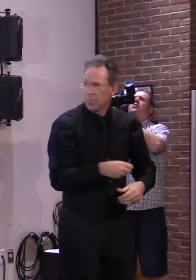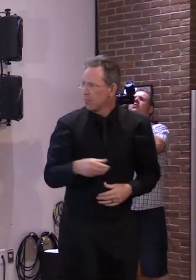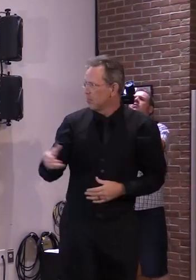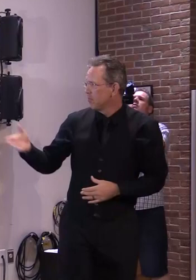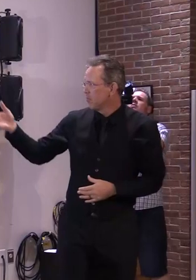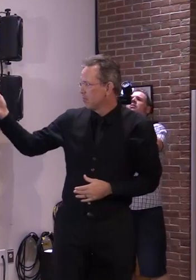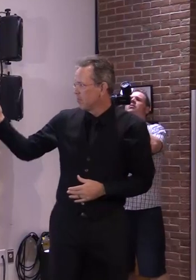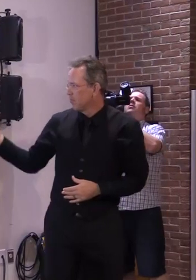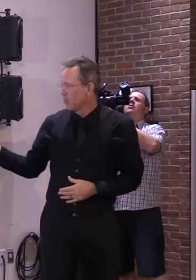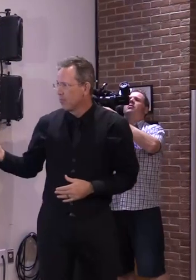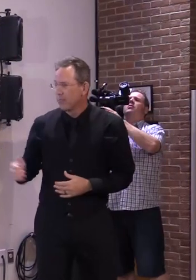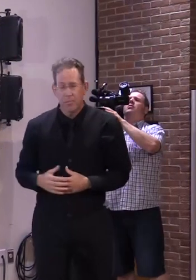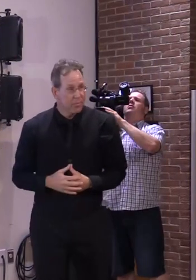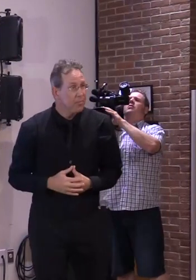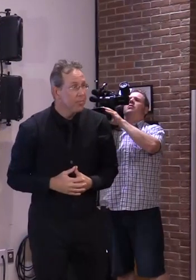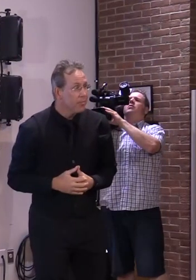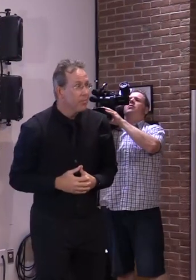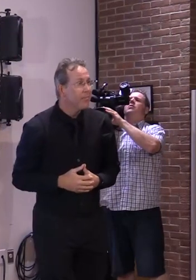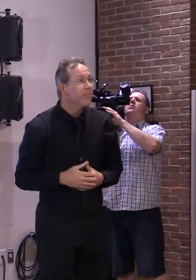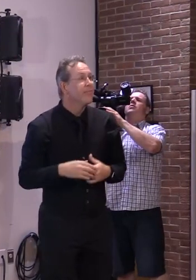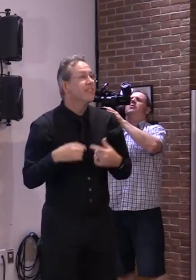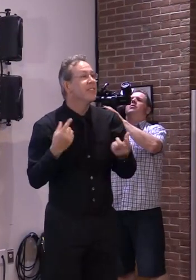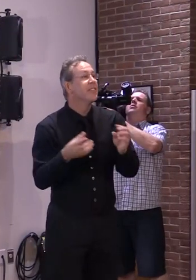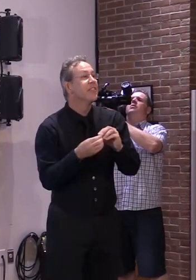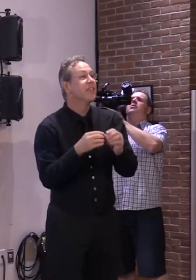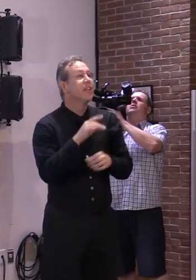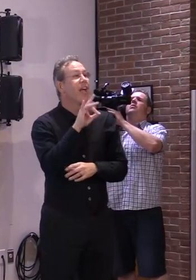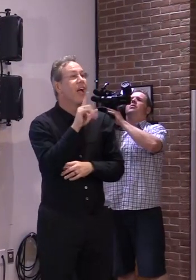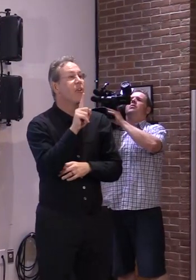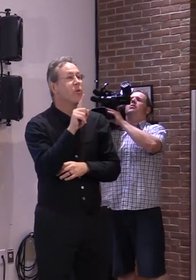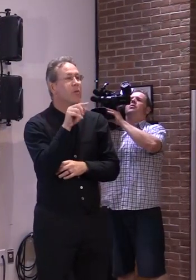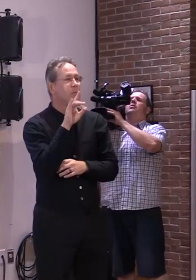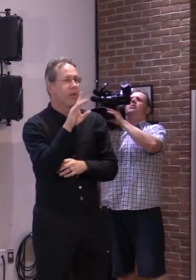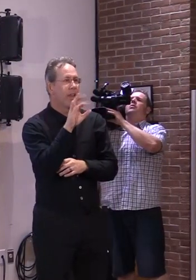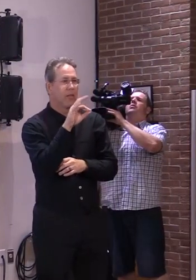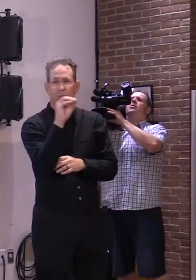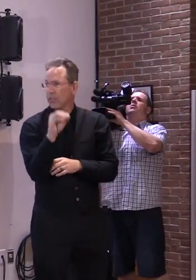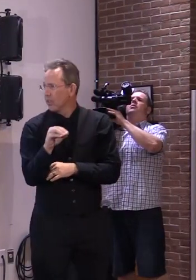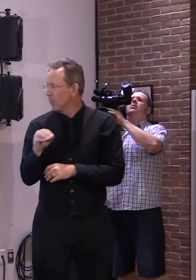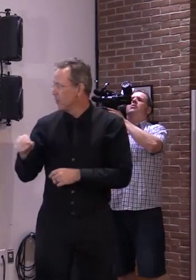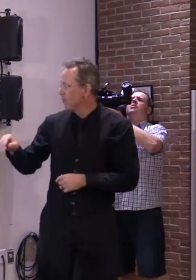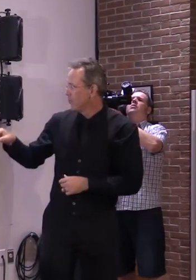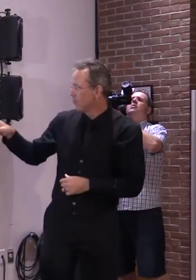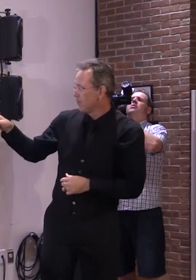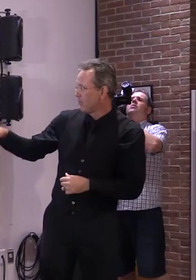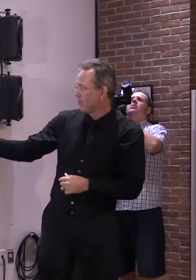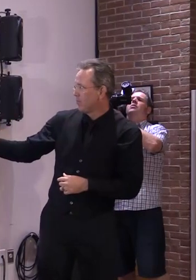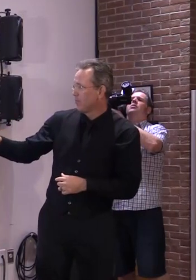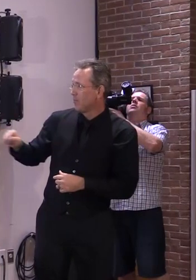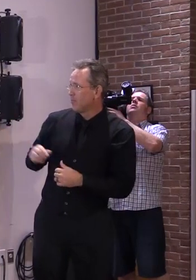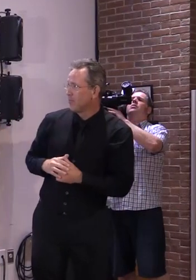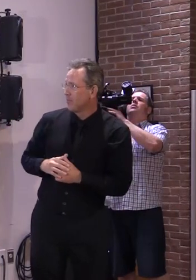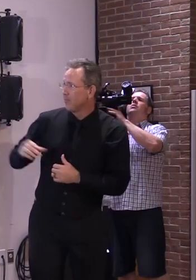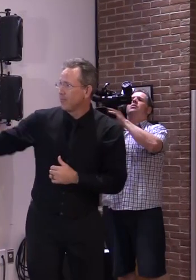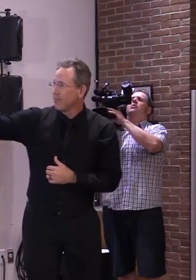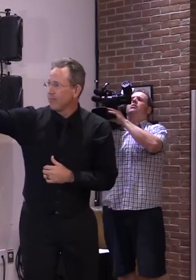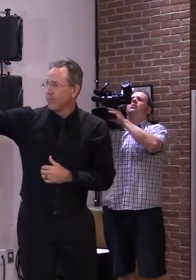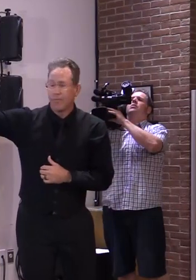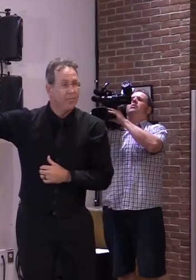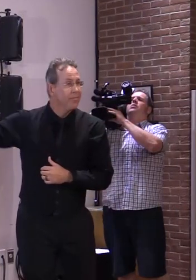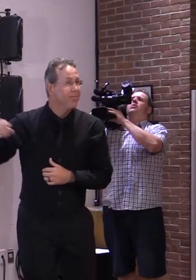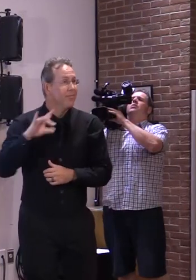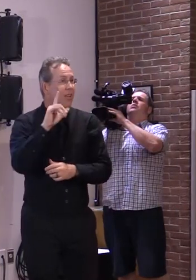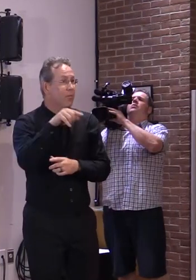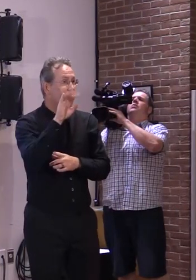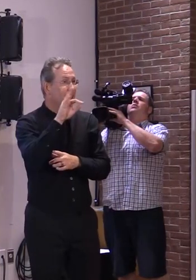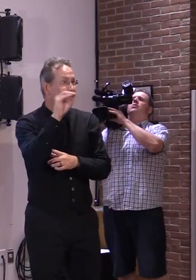to 81.9%. Also, as of today, there are now fewer than 100,000 Vermonters who are